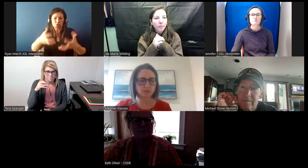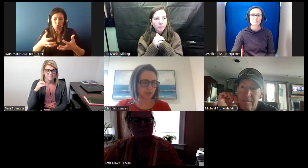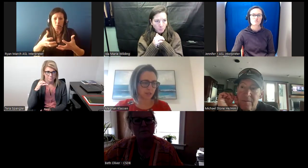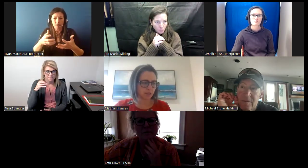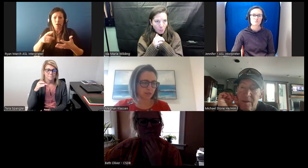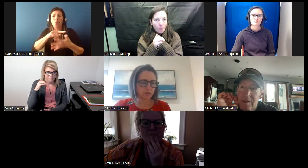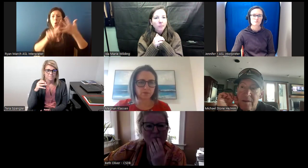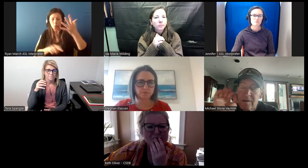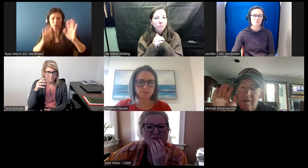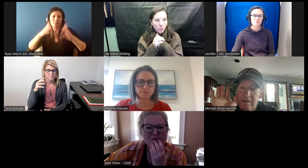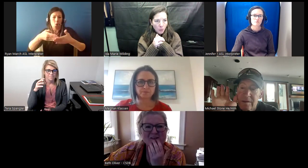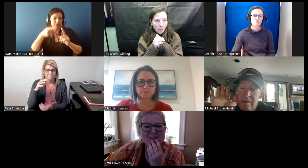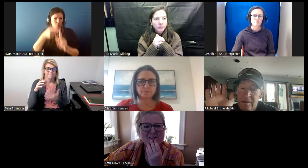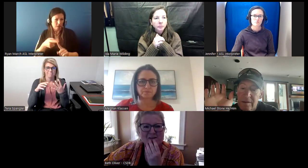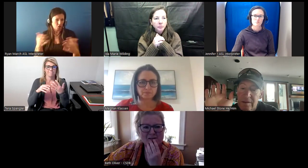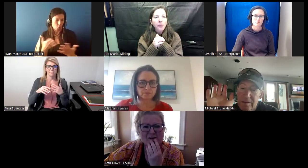focus?